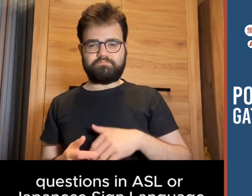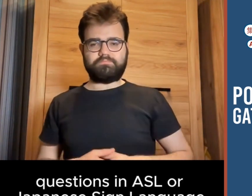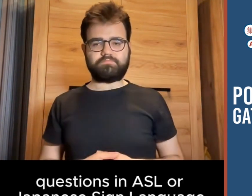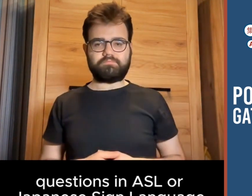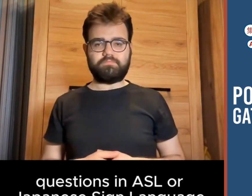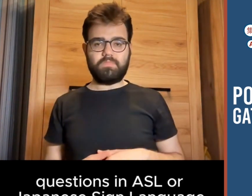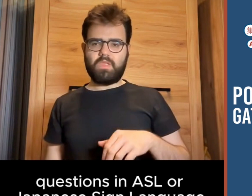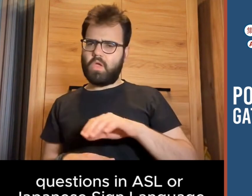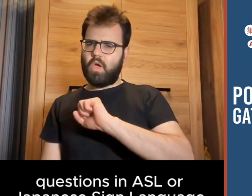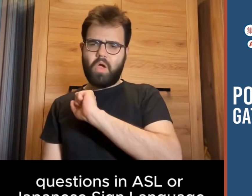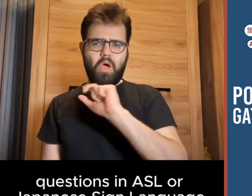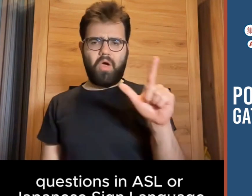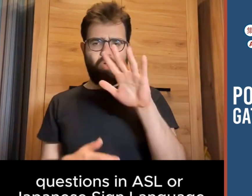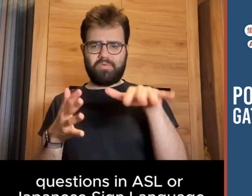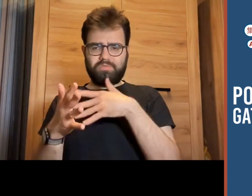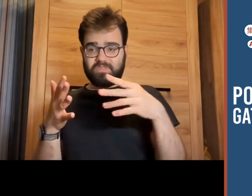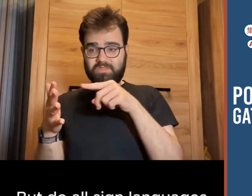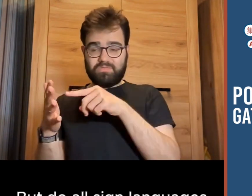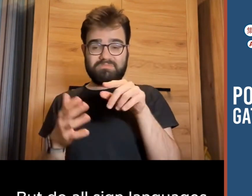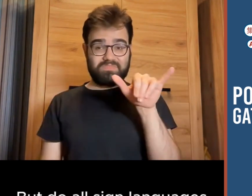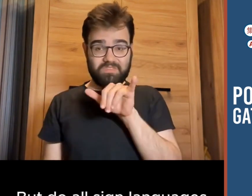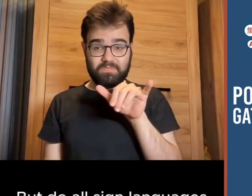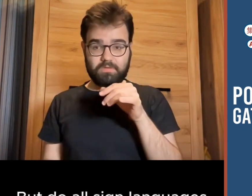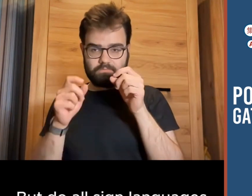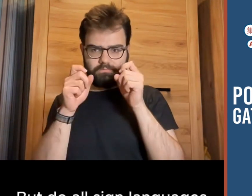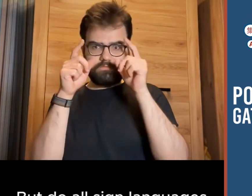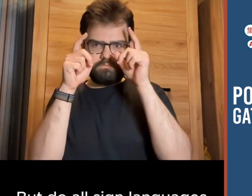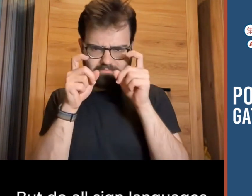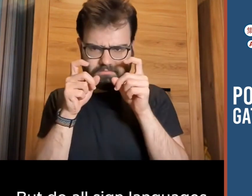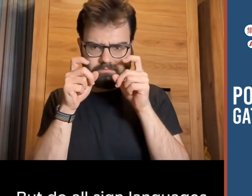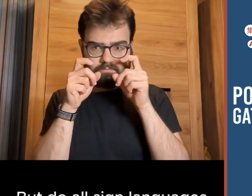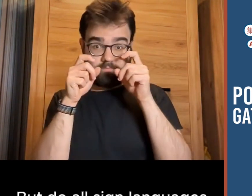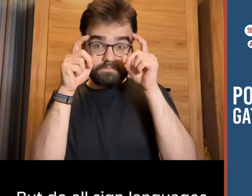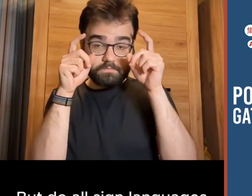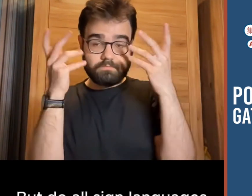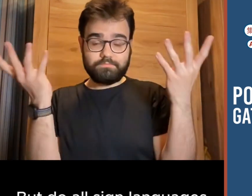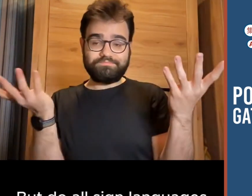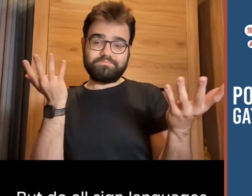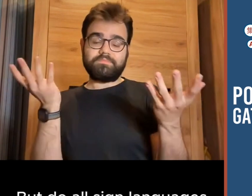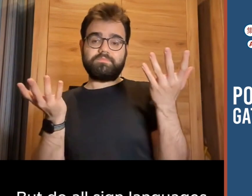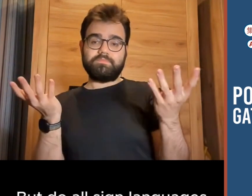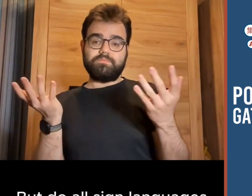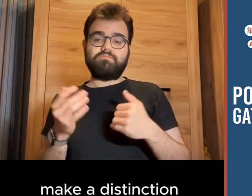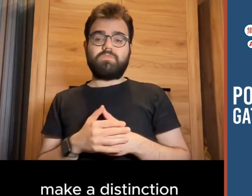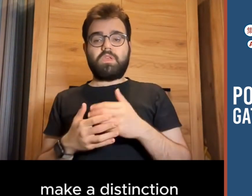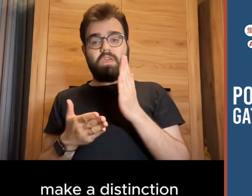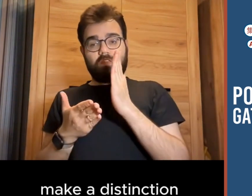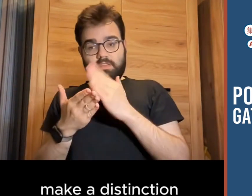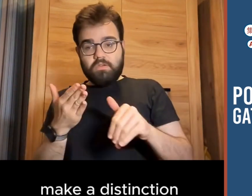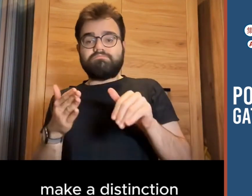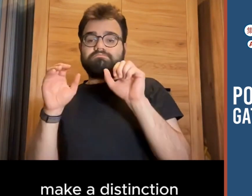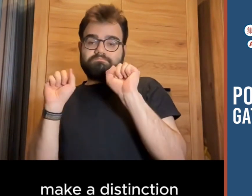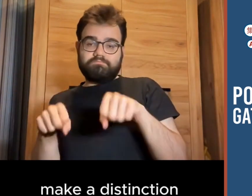Japanese Sign Language, but not in all sign languages we have this distinction between frowning and raising your